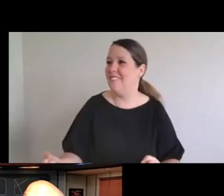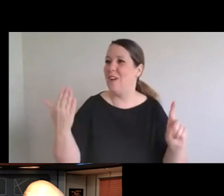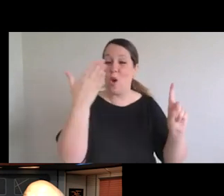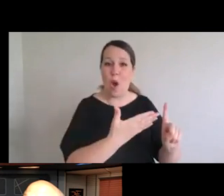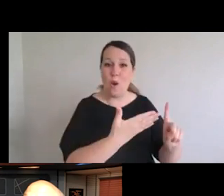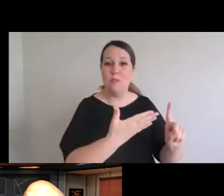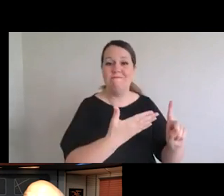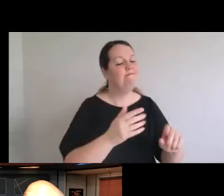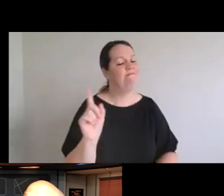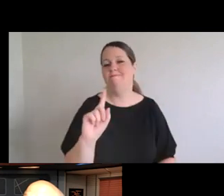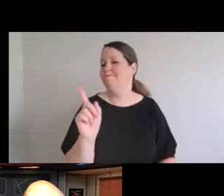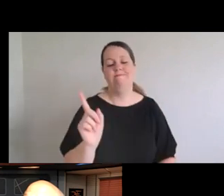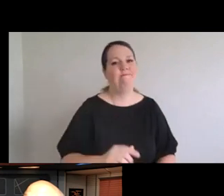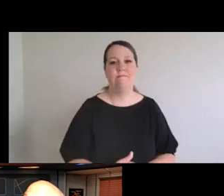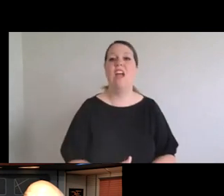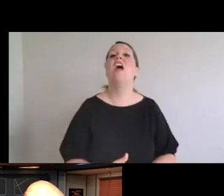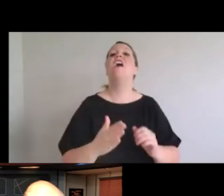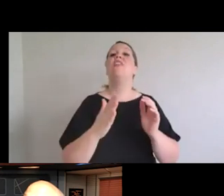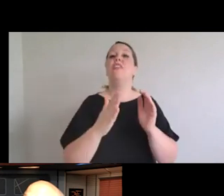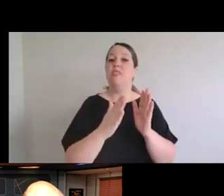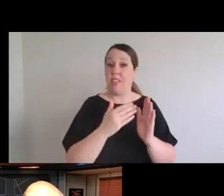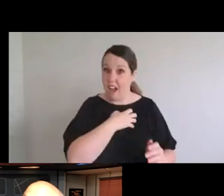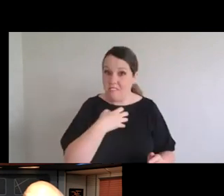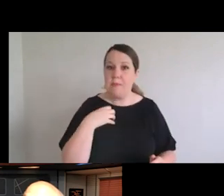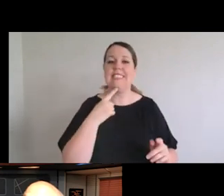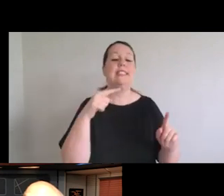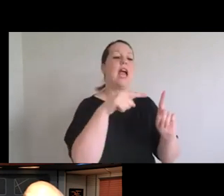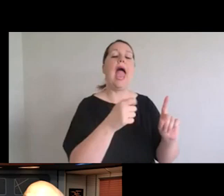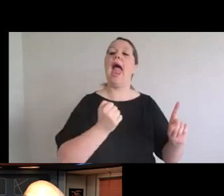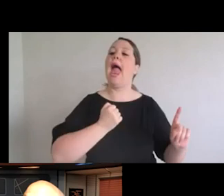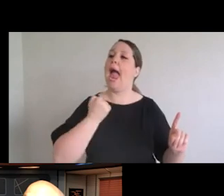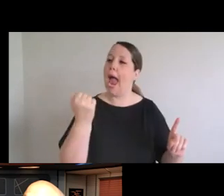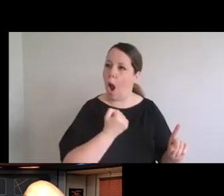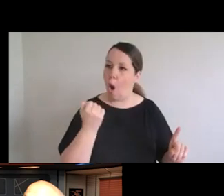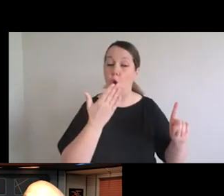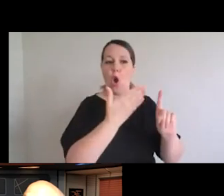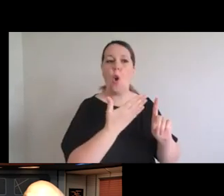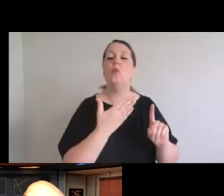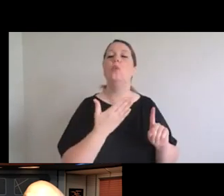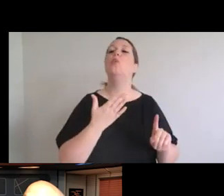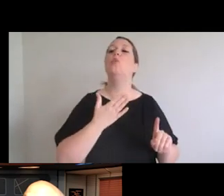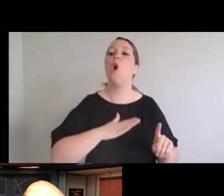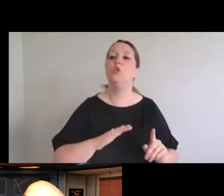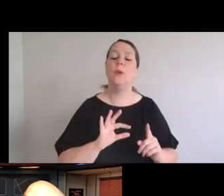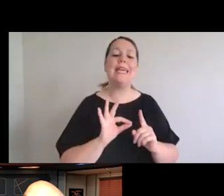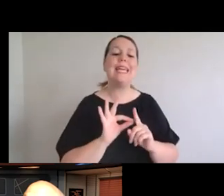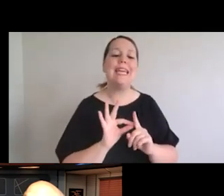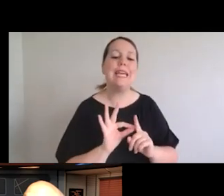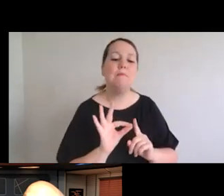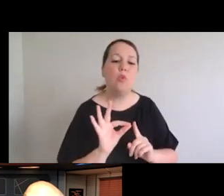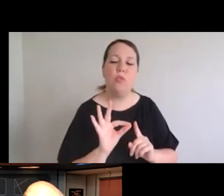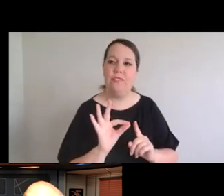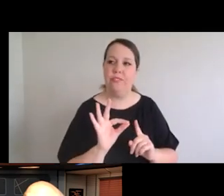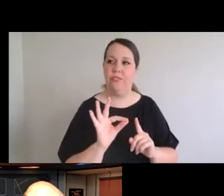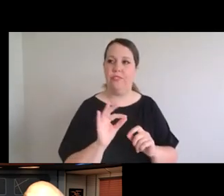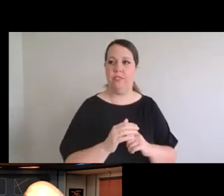says the goal is merely to improve accessibility. those words are utterly and cruelly